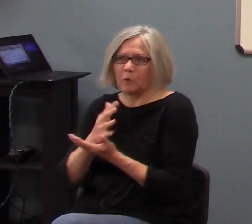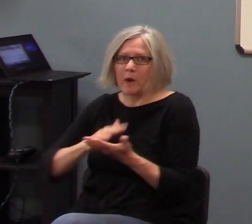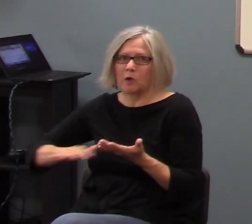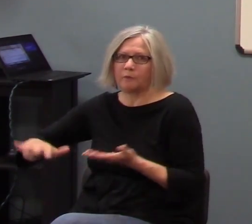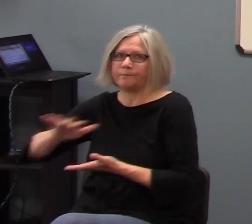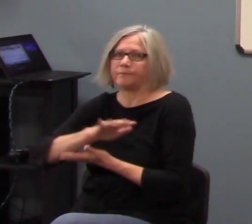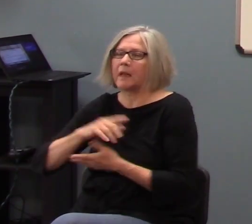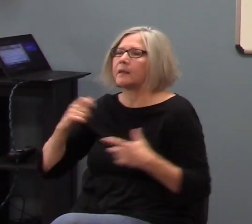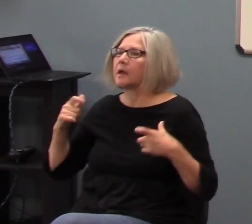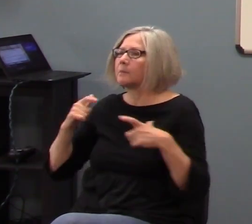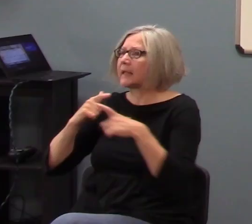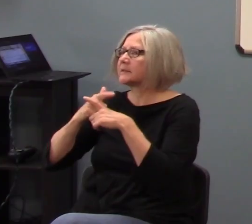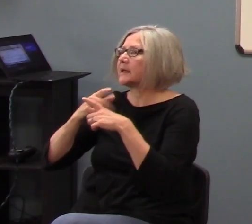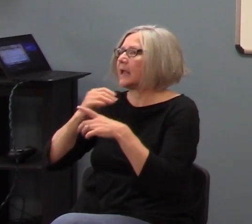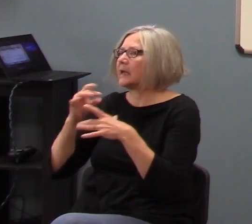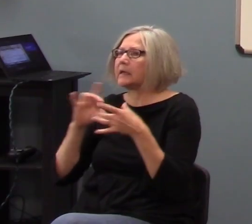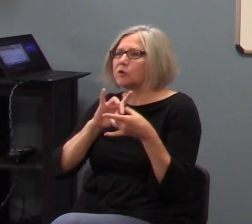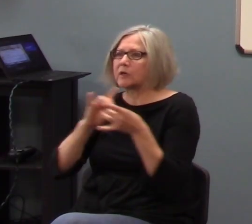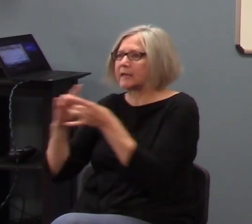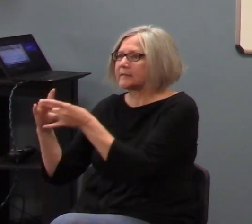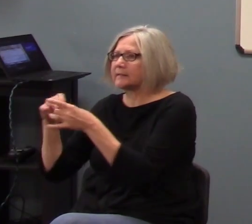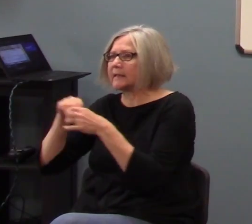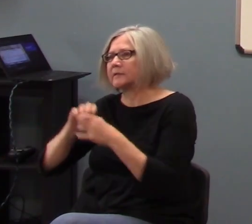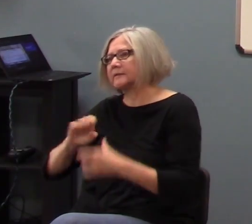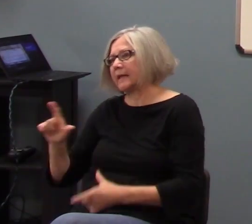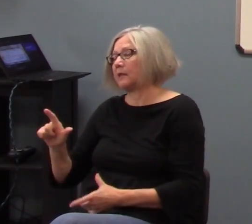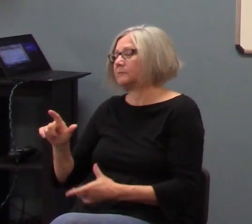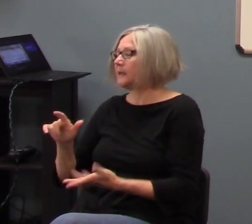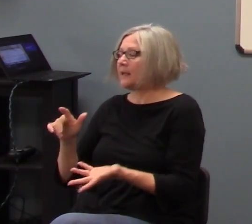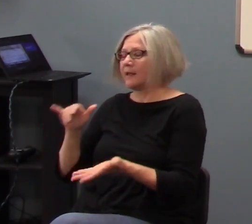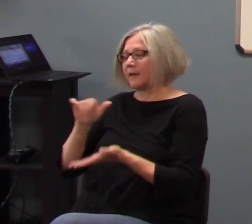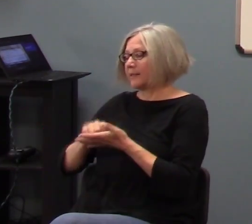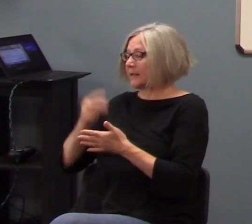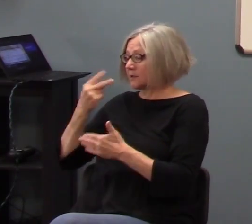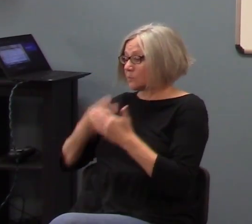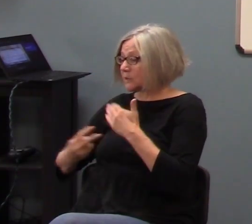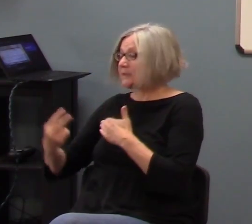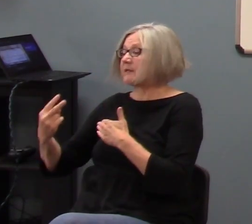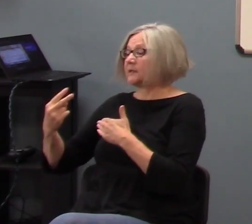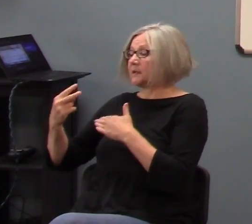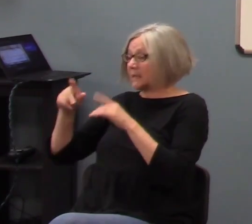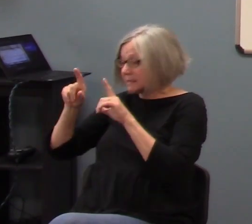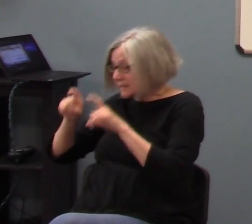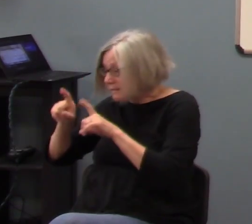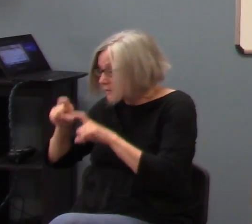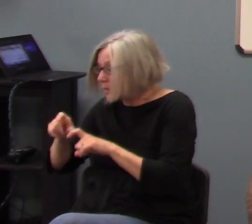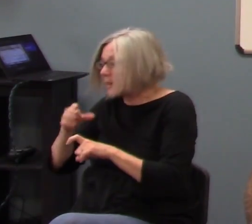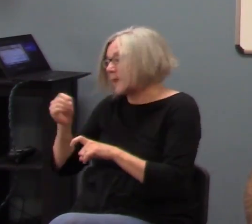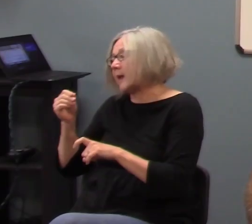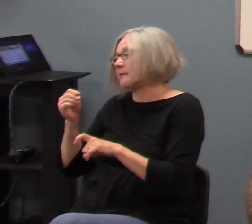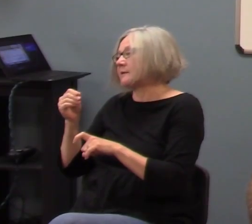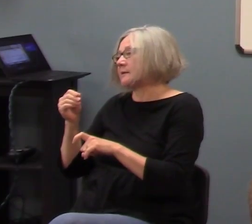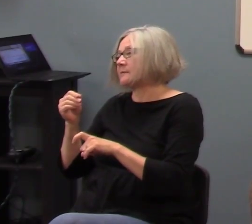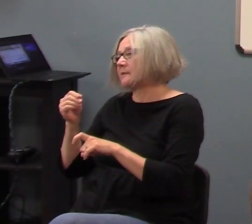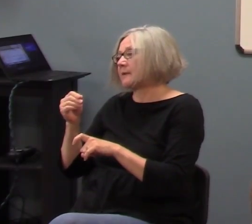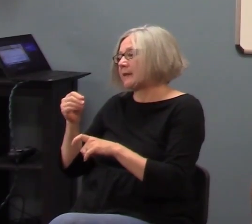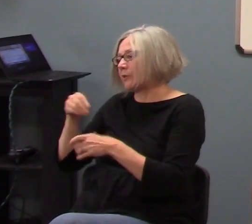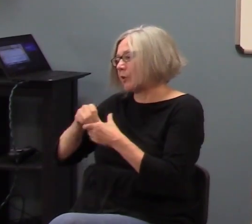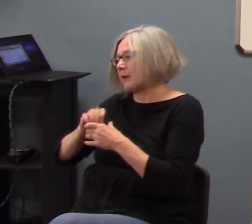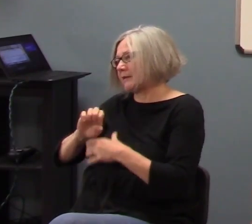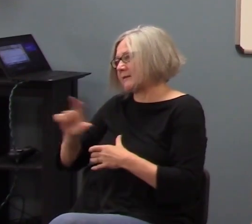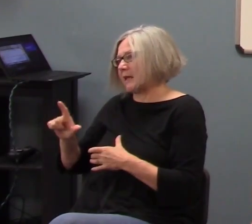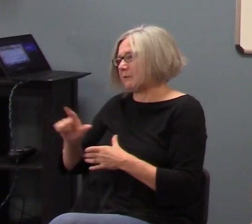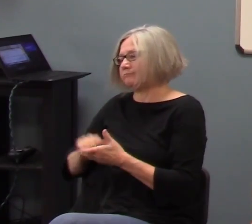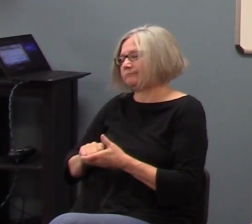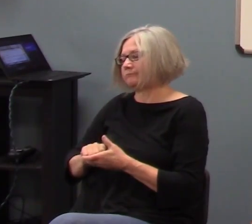the complexity and interconnectedness within the cell. These are all things that were predicted, testable, and we were able to find them in the cell, all